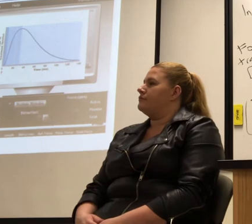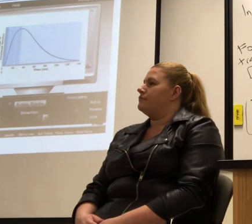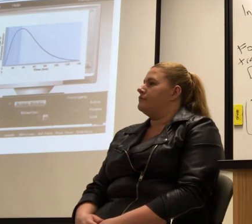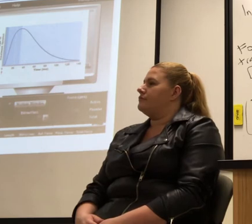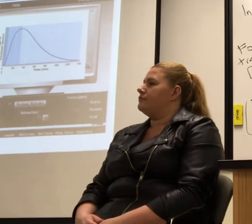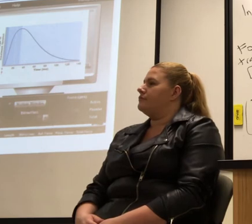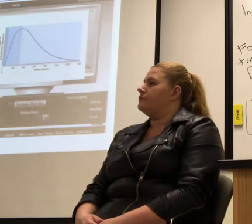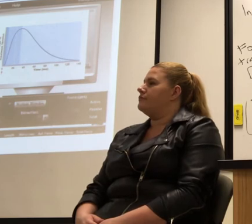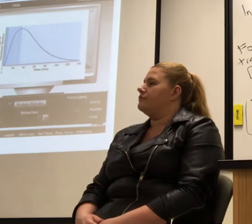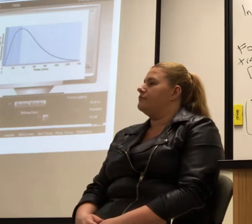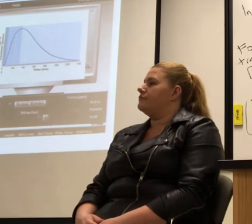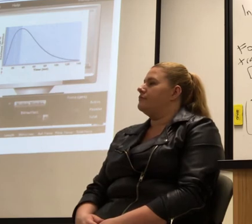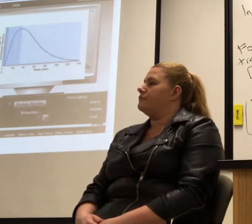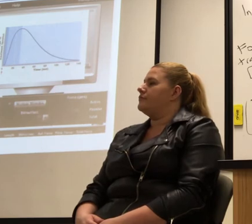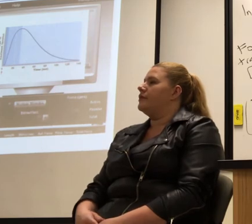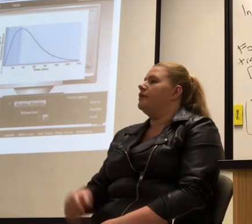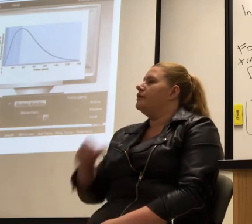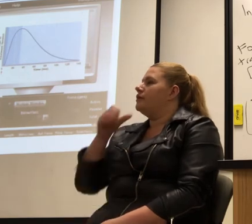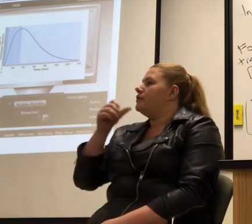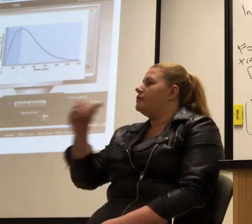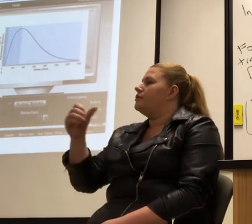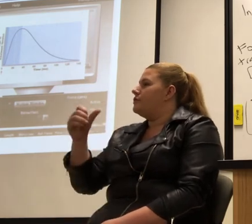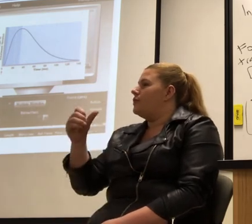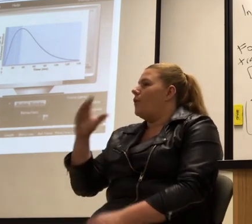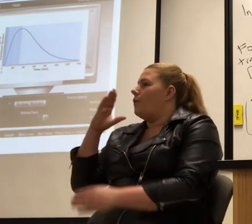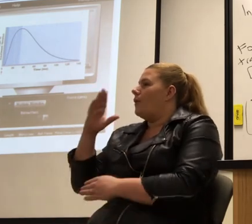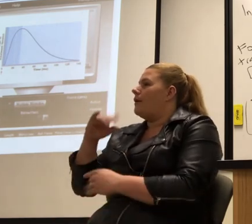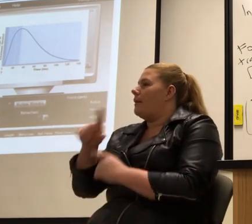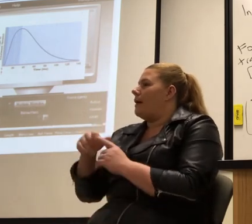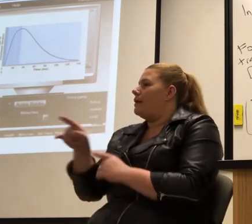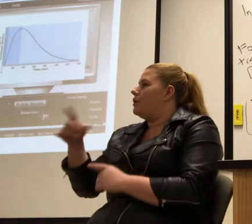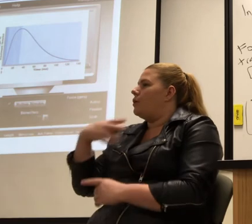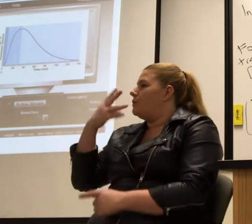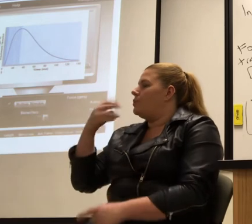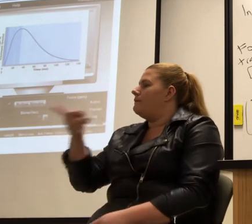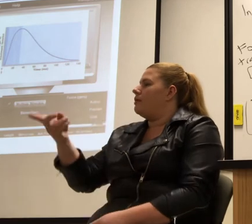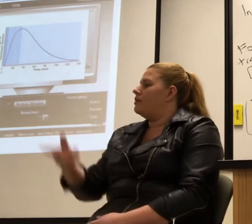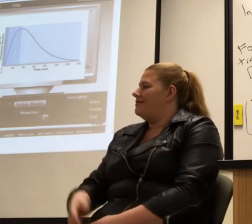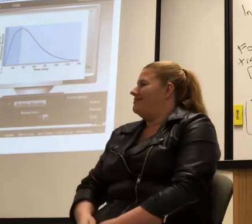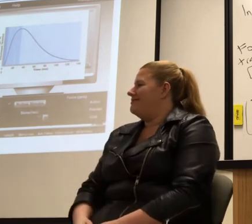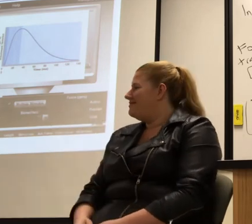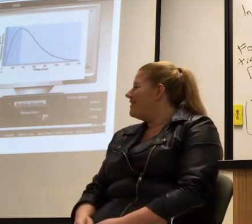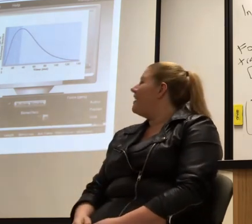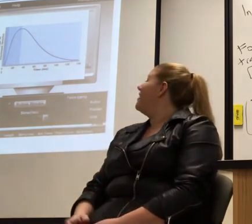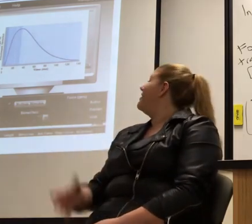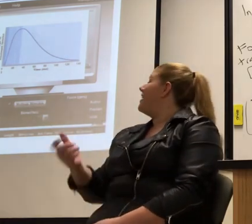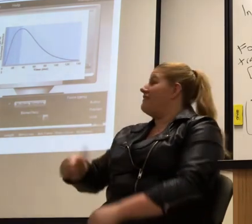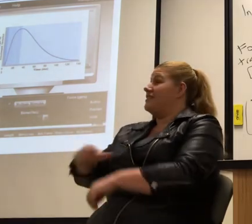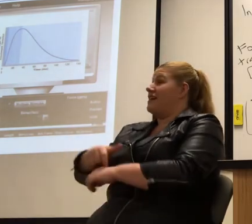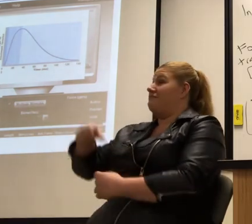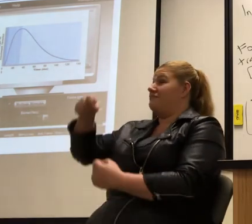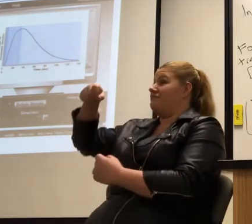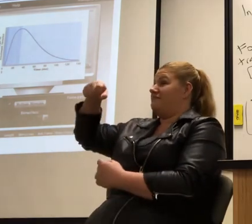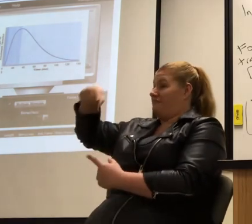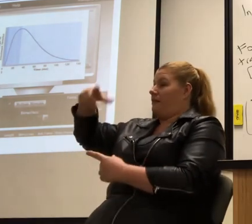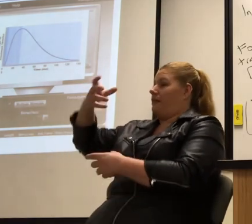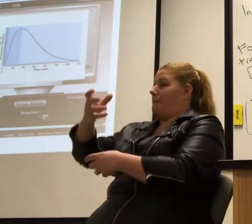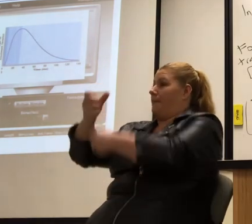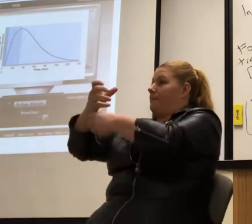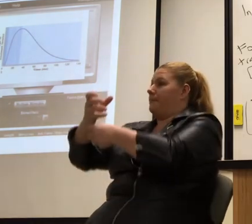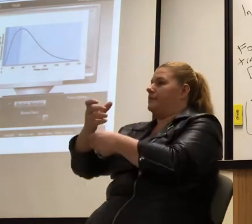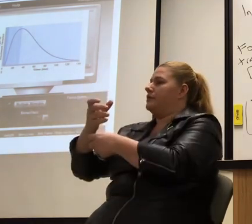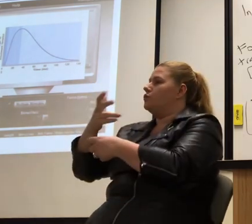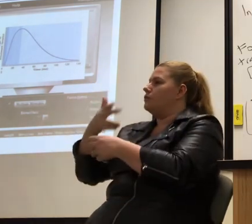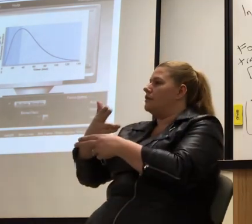what you're going to do is you're going to measure the tension it does every time it twitches. A little twitch is a very quick